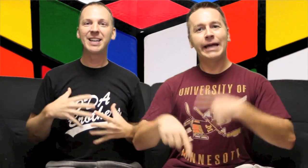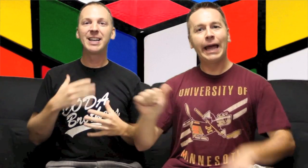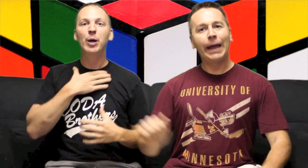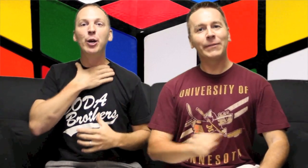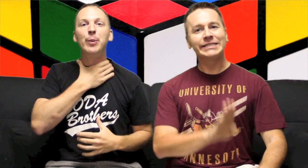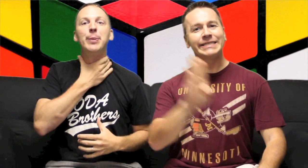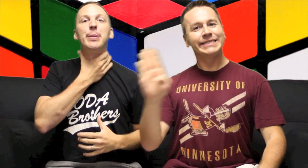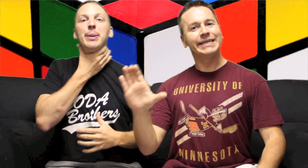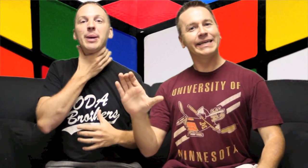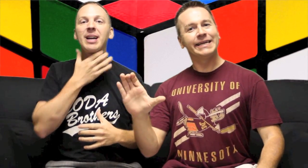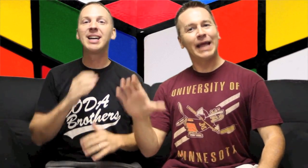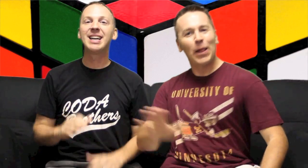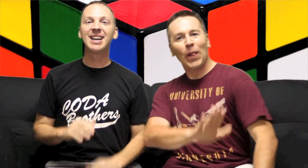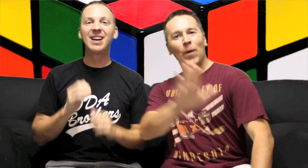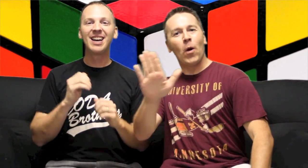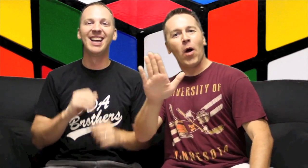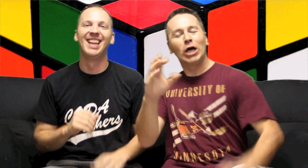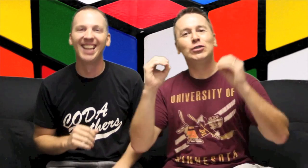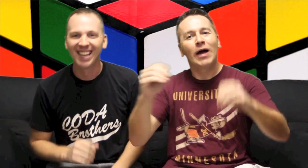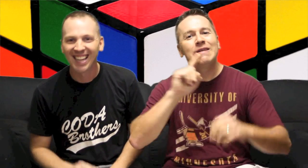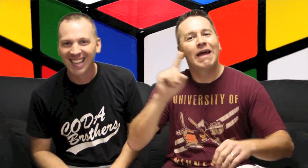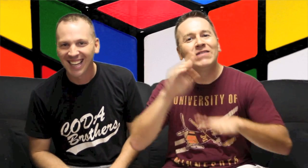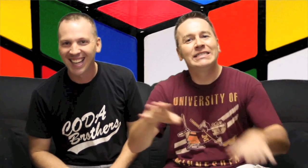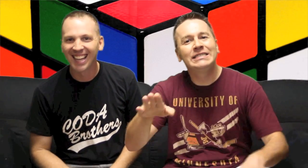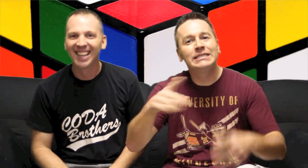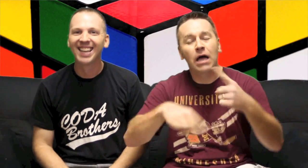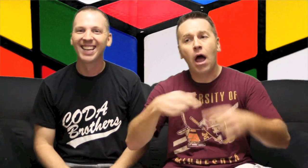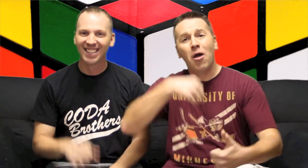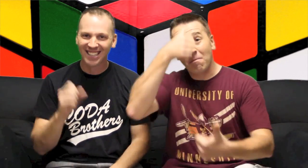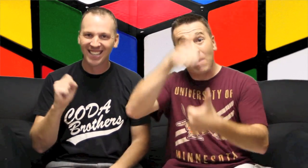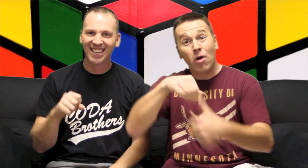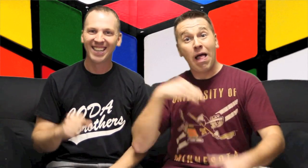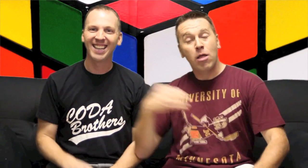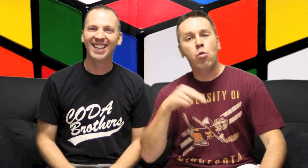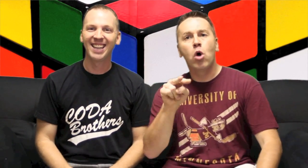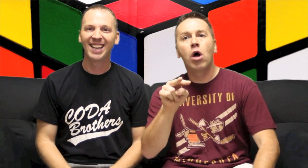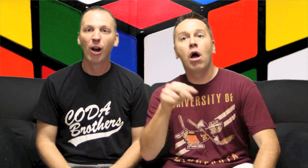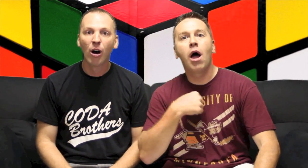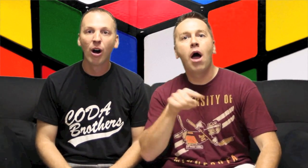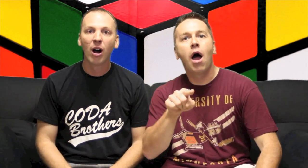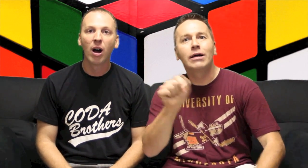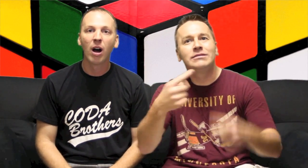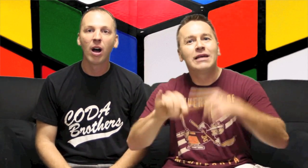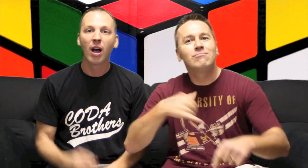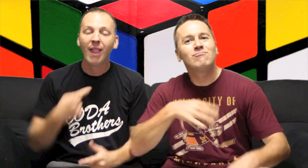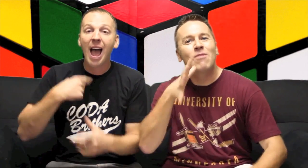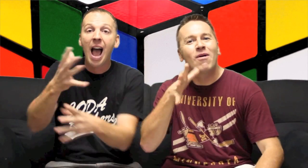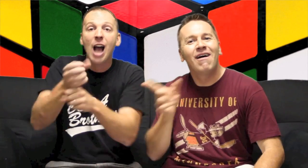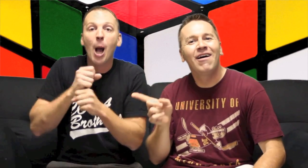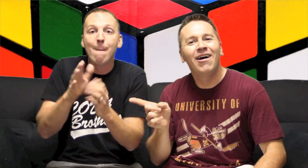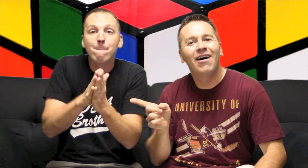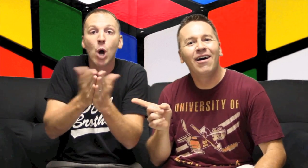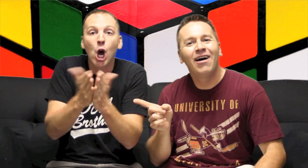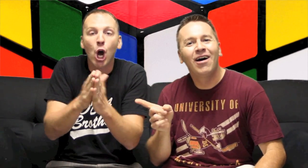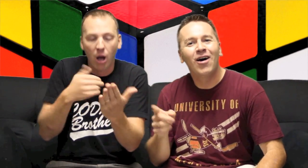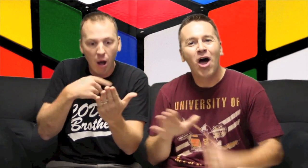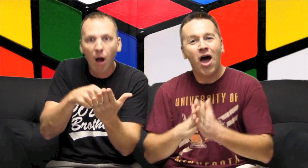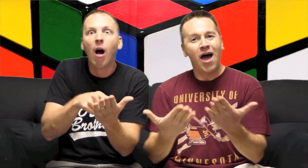shirt on. ABC. Yeah, she wore a turtleneck and a Hello, red children. shirt. She taught the kids sign. Remember as a little boy thinking, Mama. And we got the